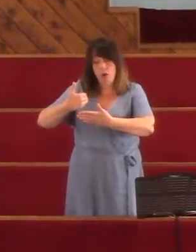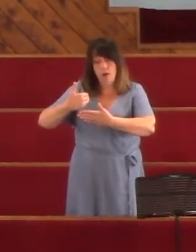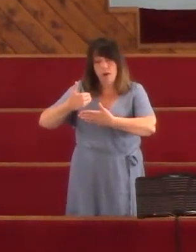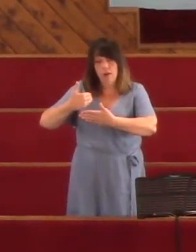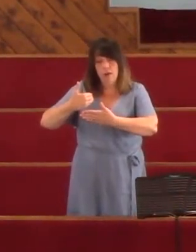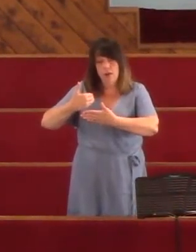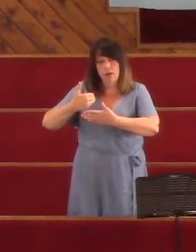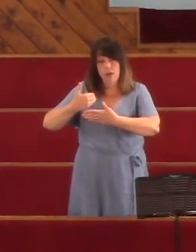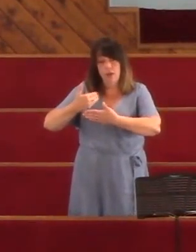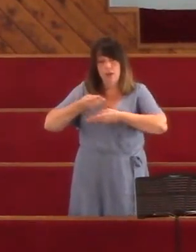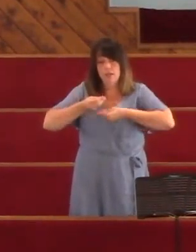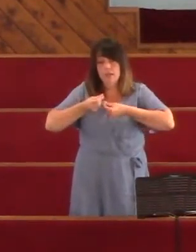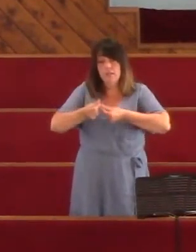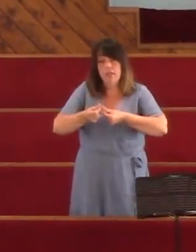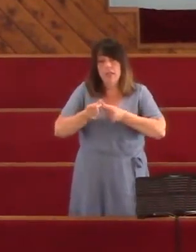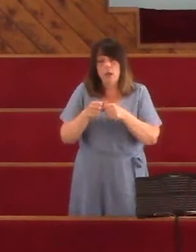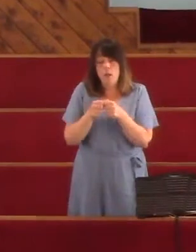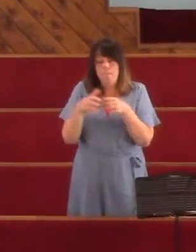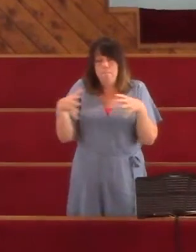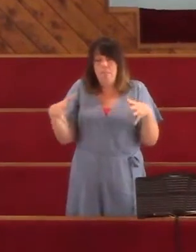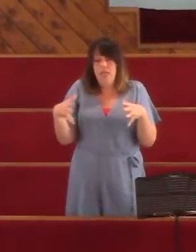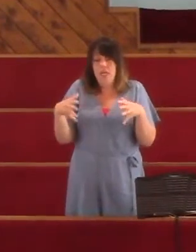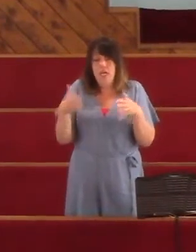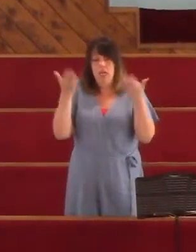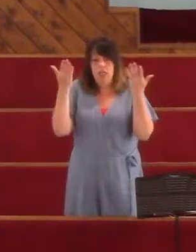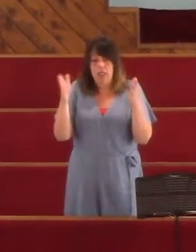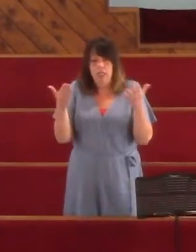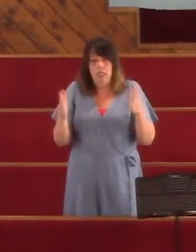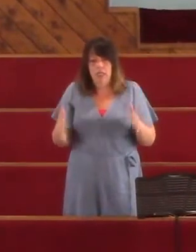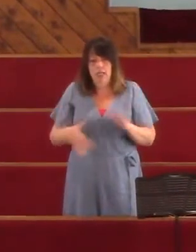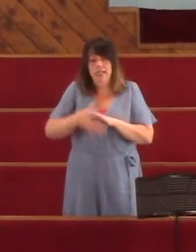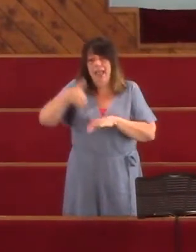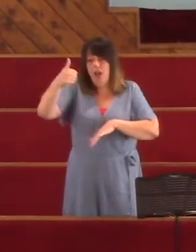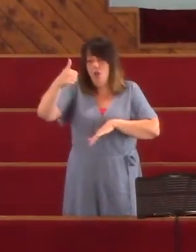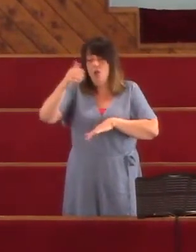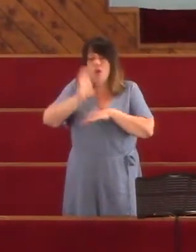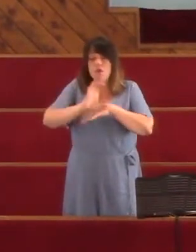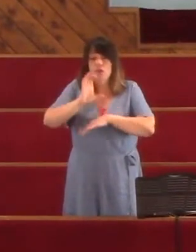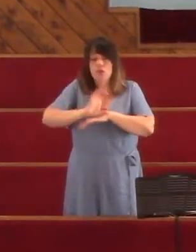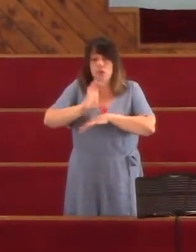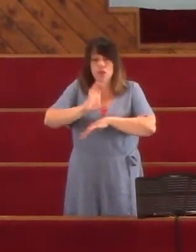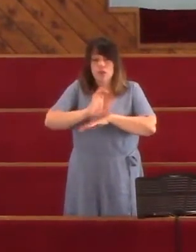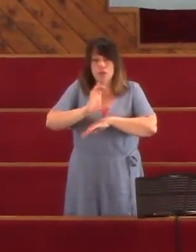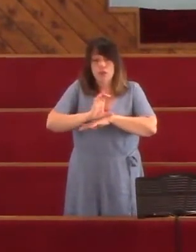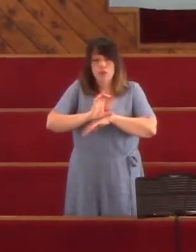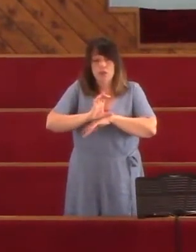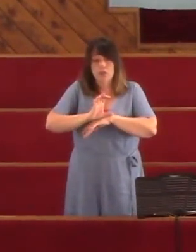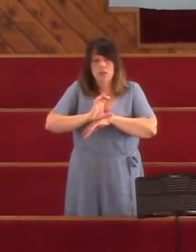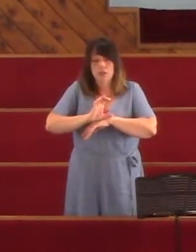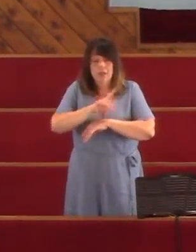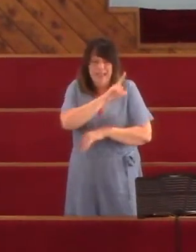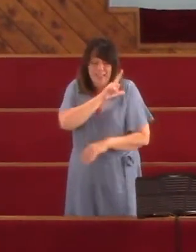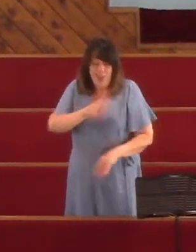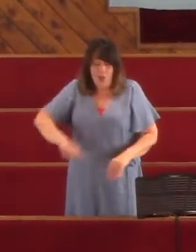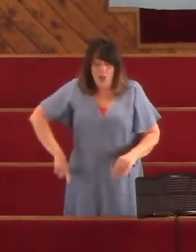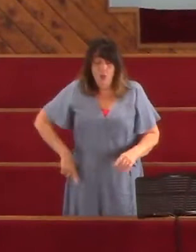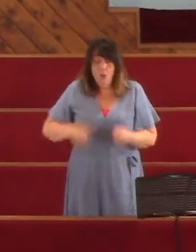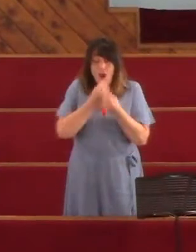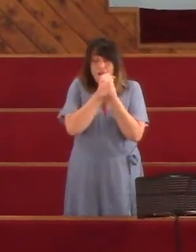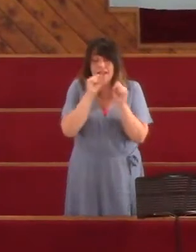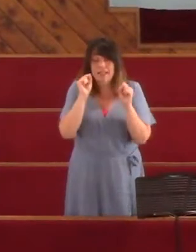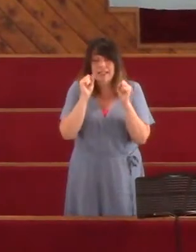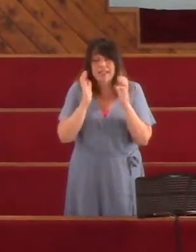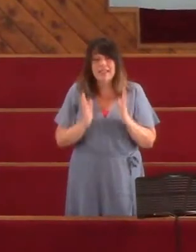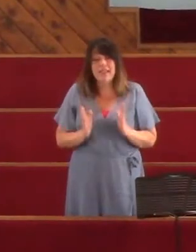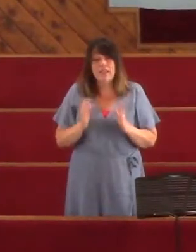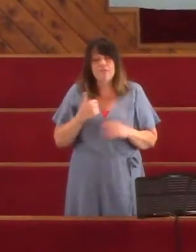spend many Sundays out of church ever since the day that the Lord saved me back in